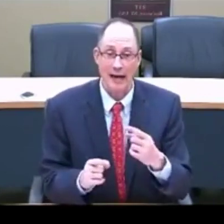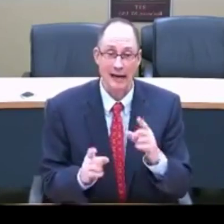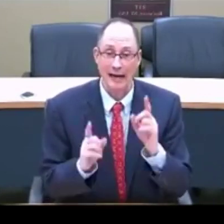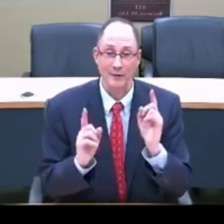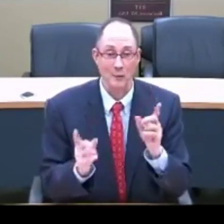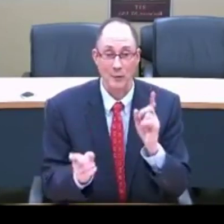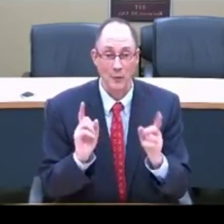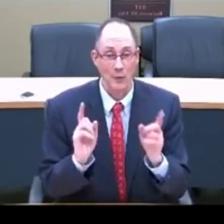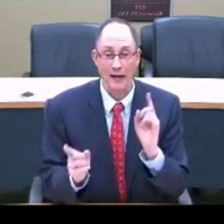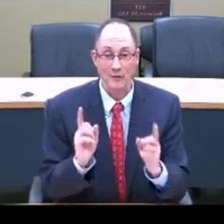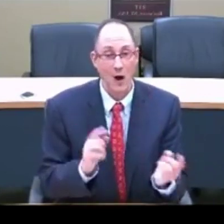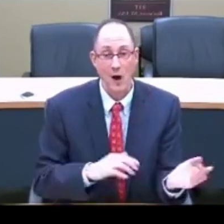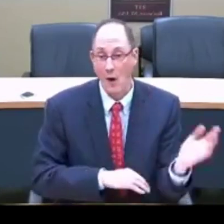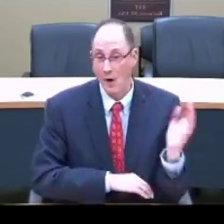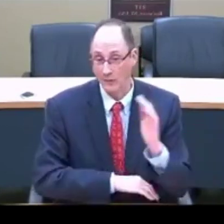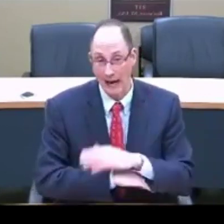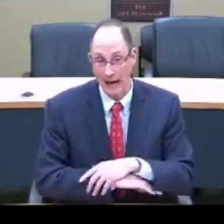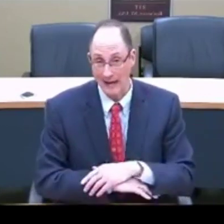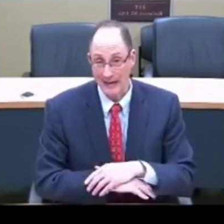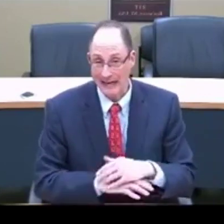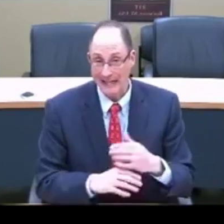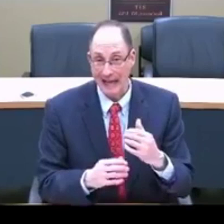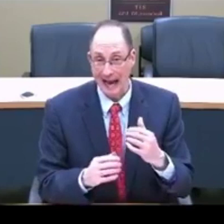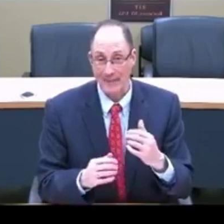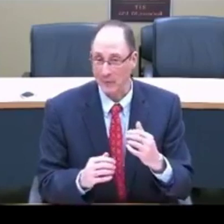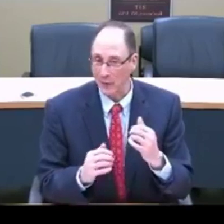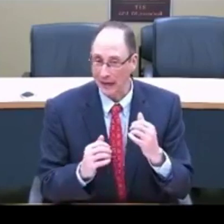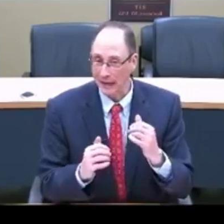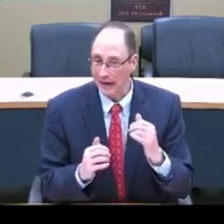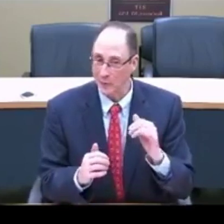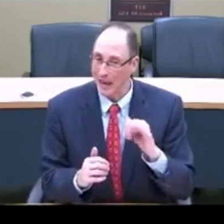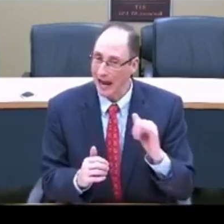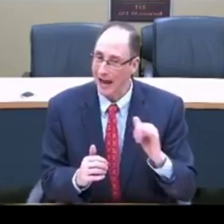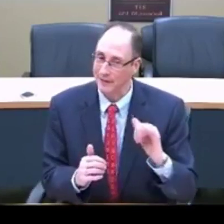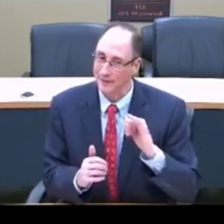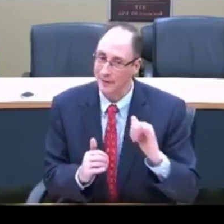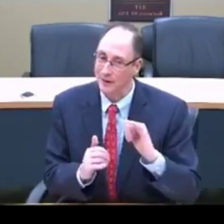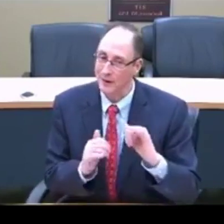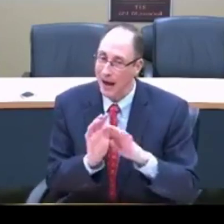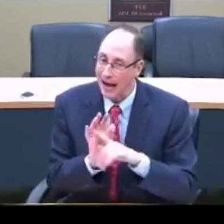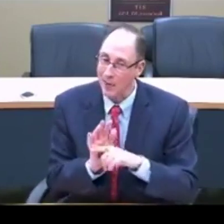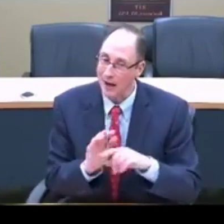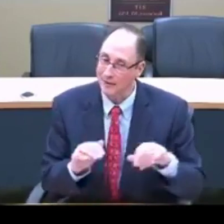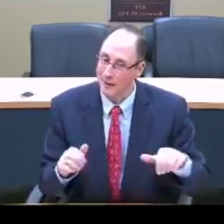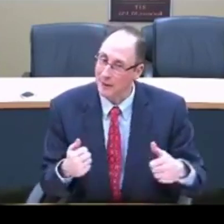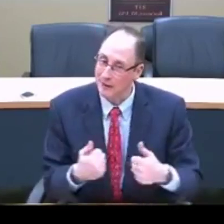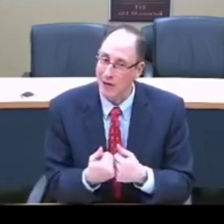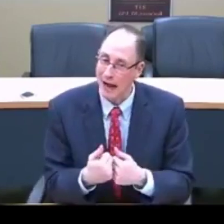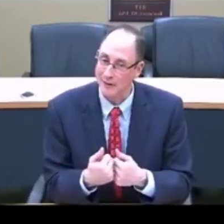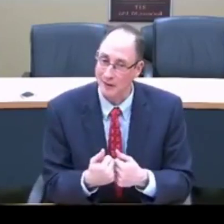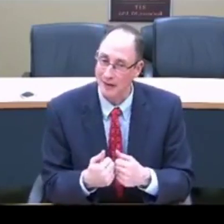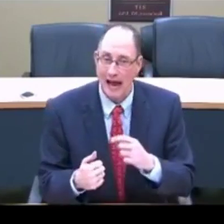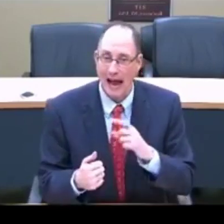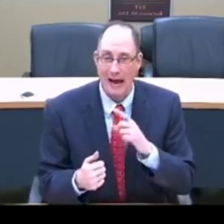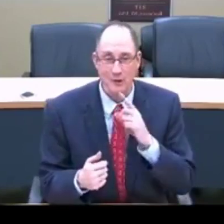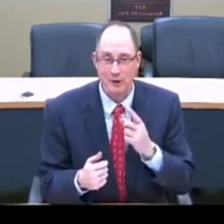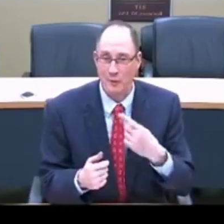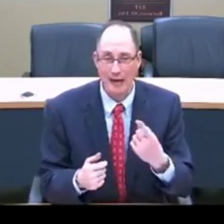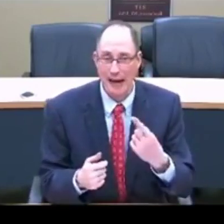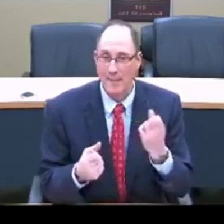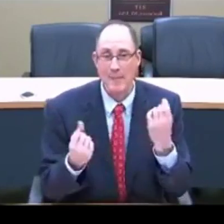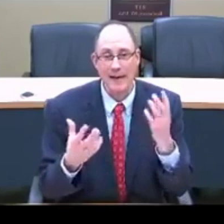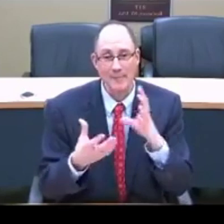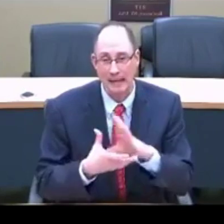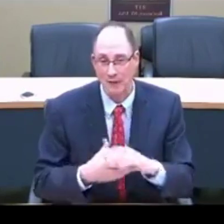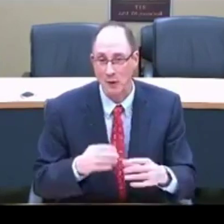I can, we can talk all day. I mean, we, we have a similar background, similar challenges. I'm sure we